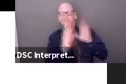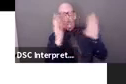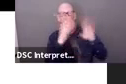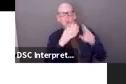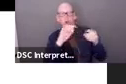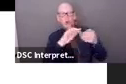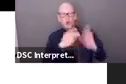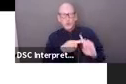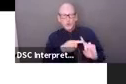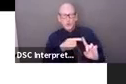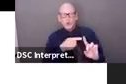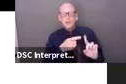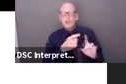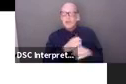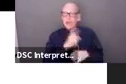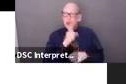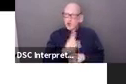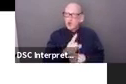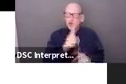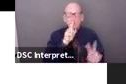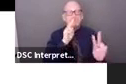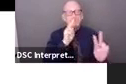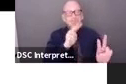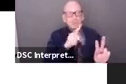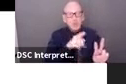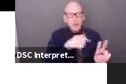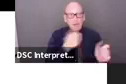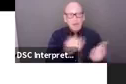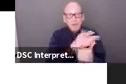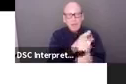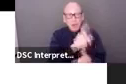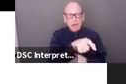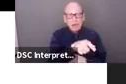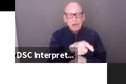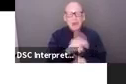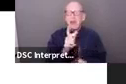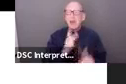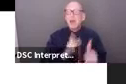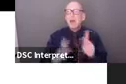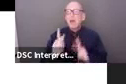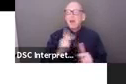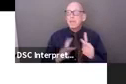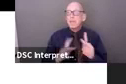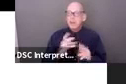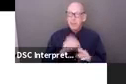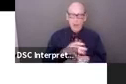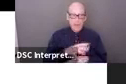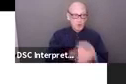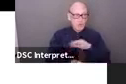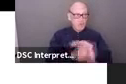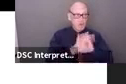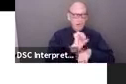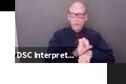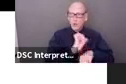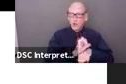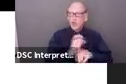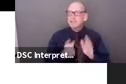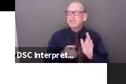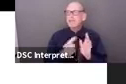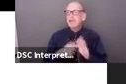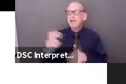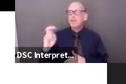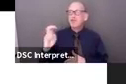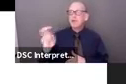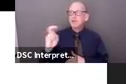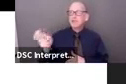sure that they're okay and have what they need. People fall on hard times even after they're employed. So transportation comes up as an issue.